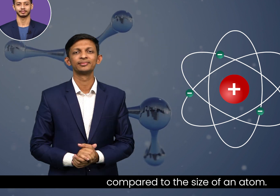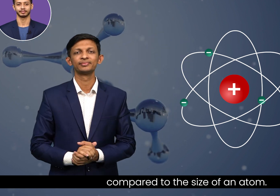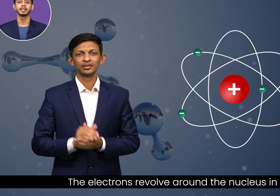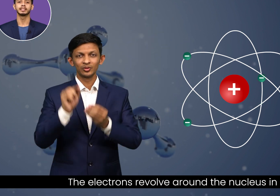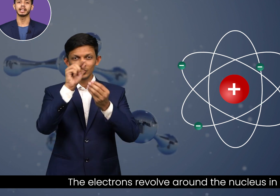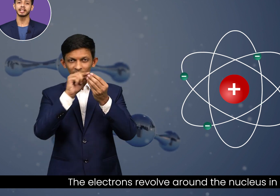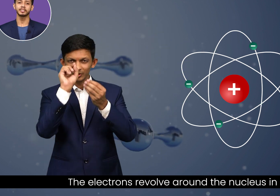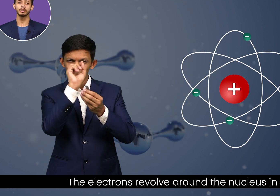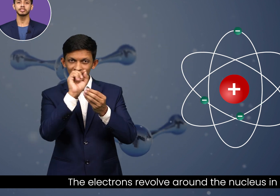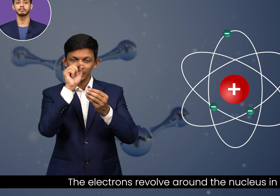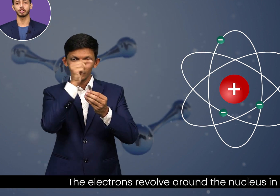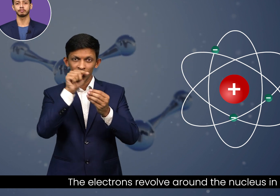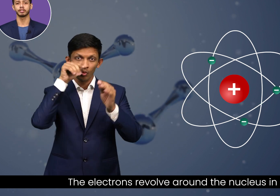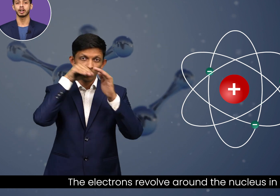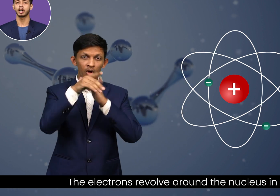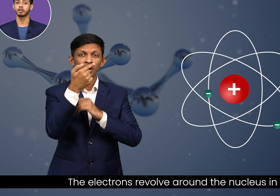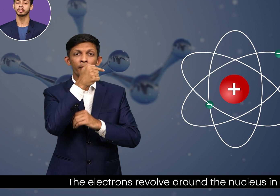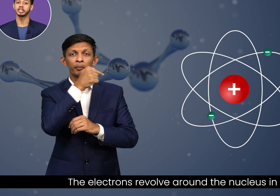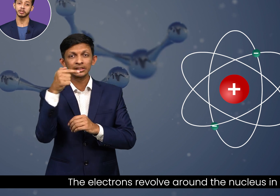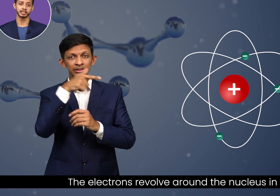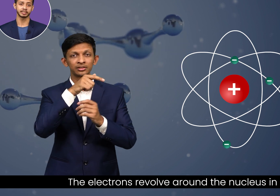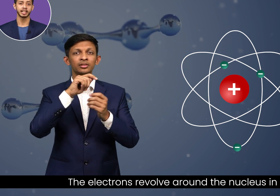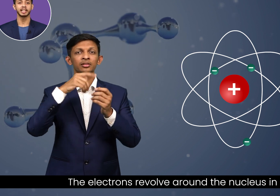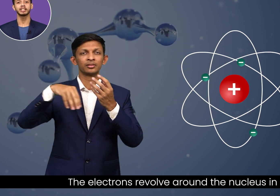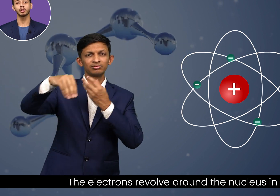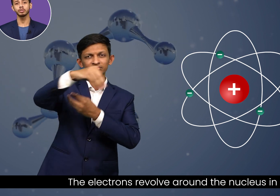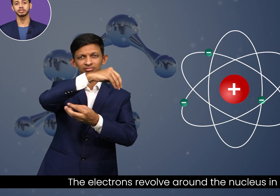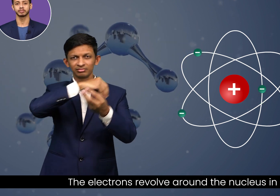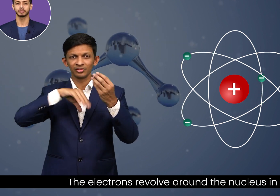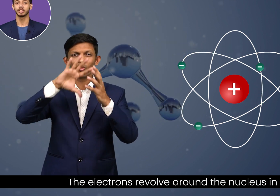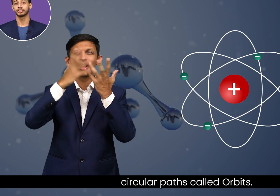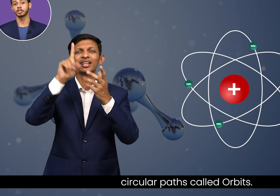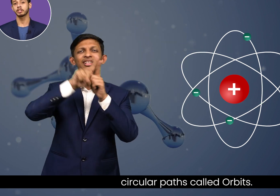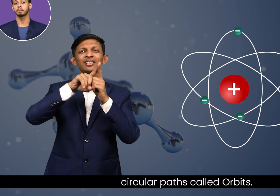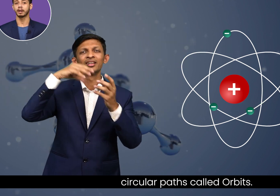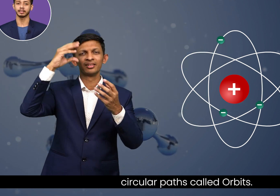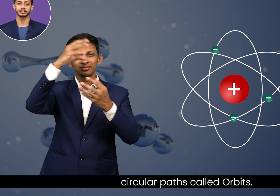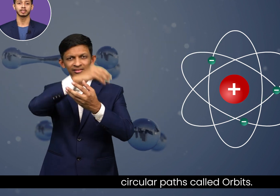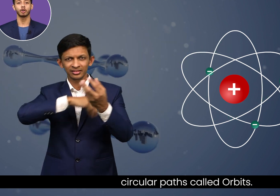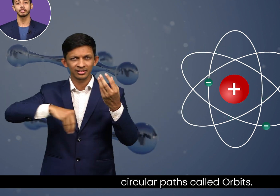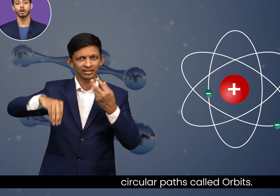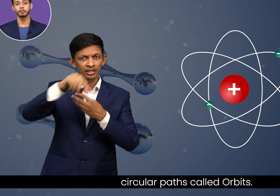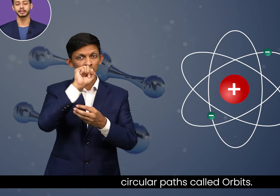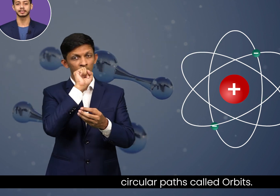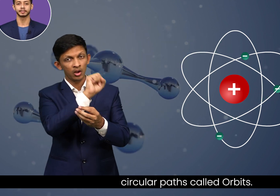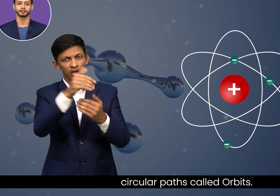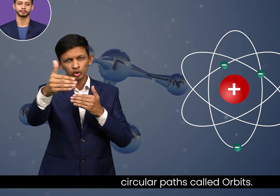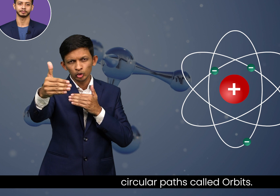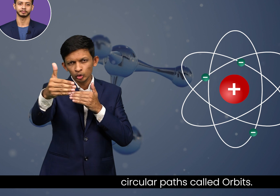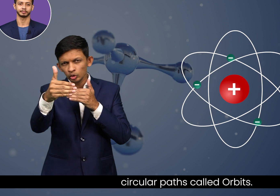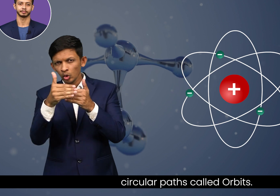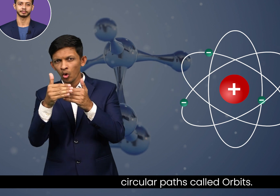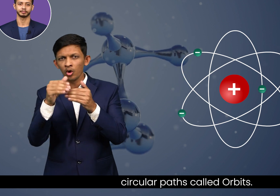The electrons revolve around the nucleus in close circular paths called orbits.